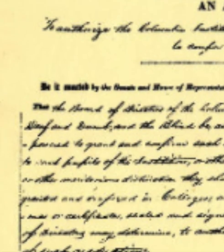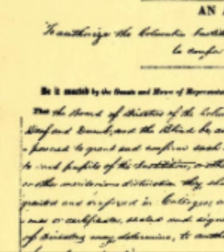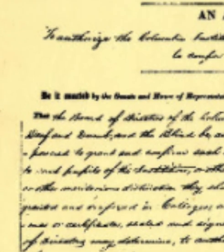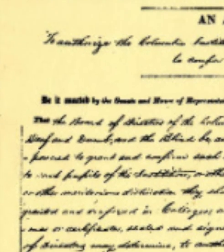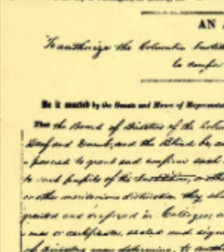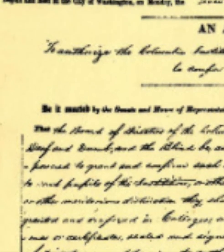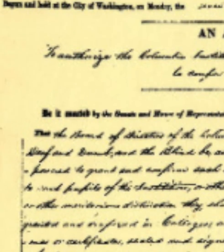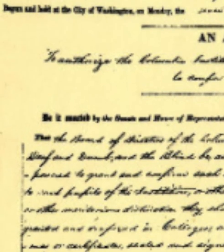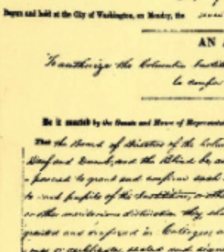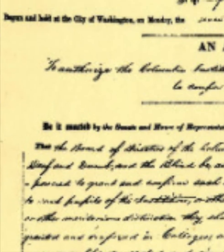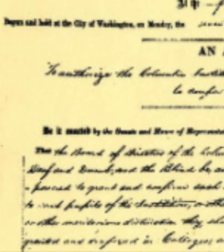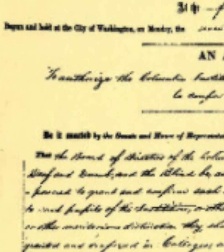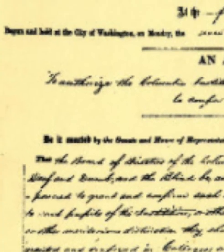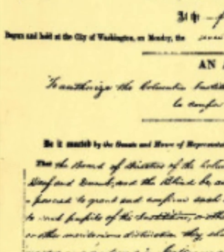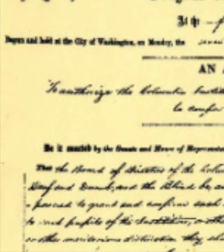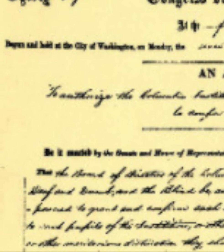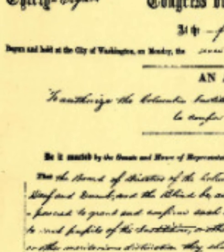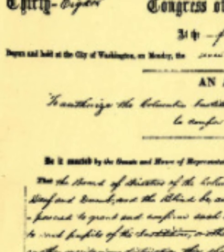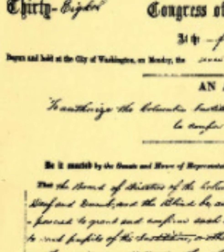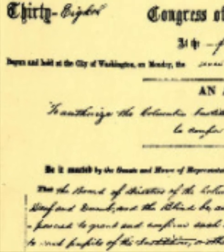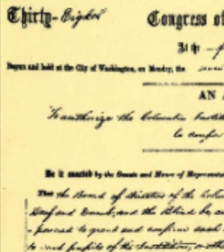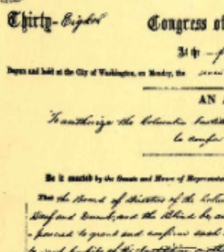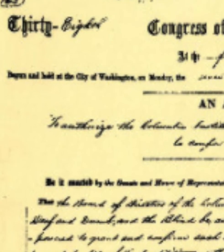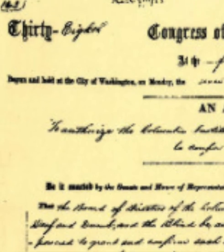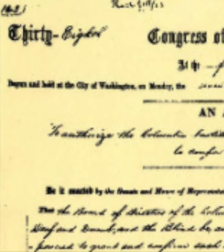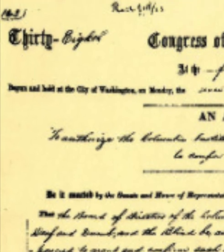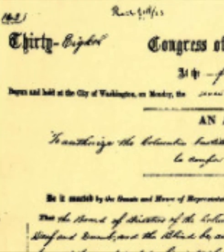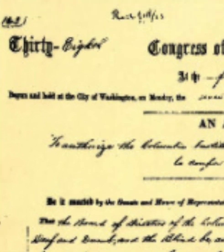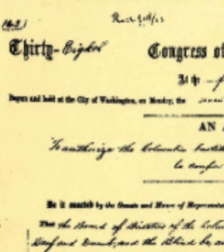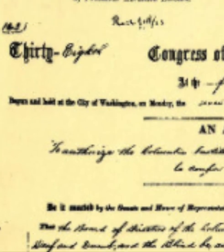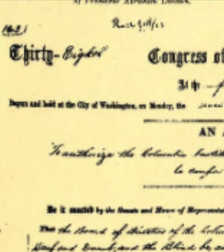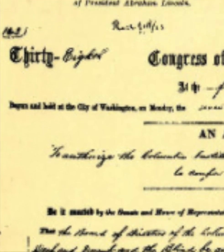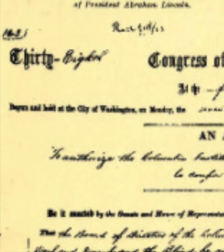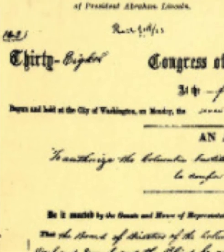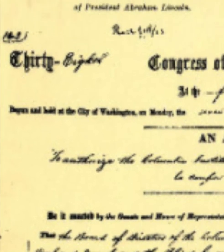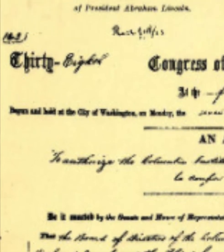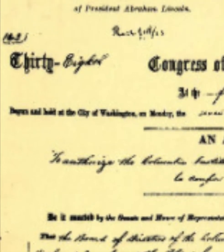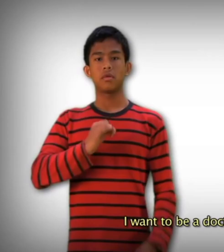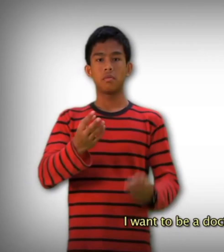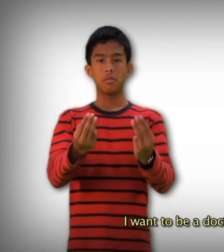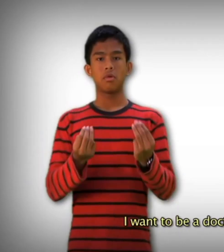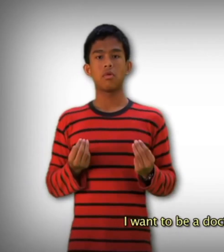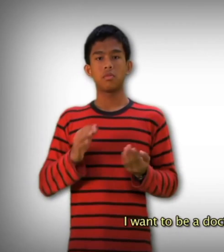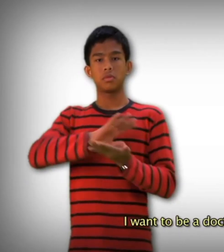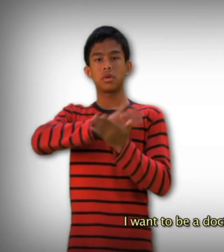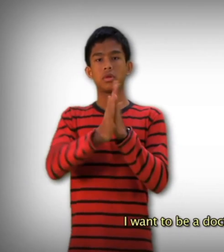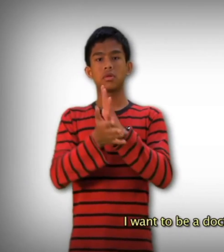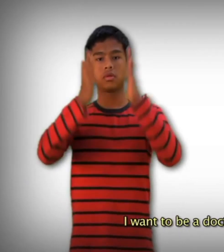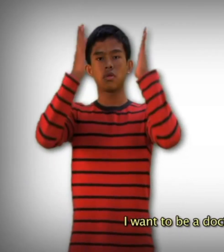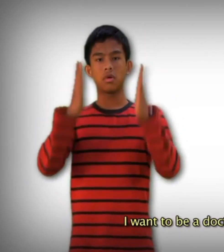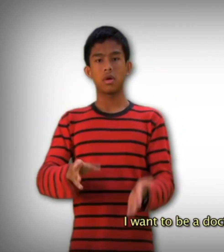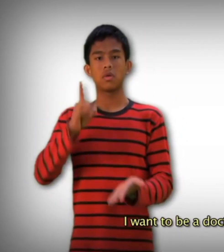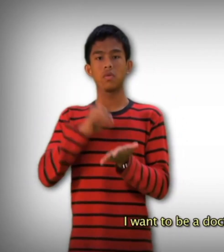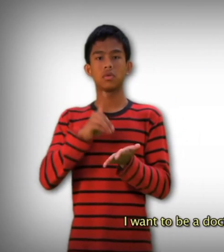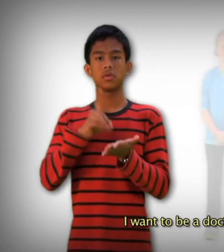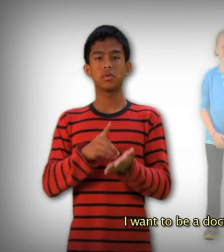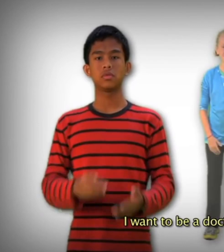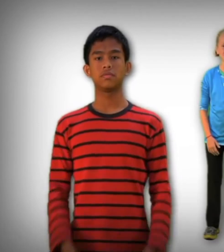deaf person to fully function in a hearing society. The other method was ASL. The manuals believed that the best way for a